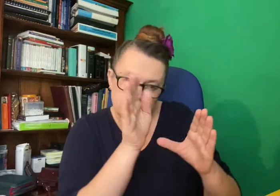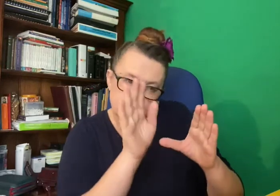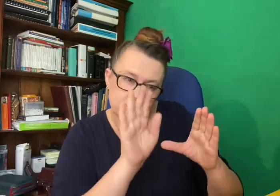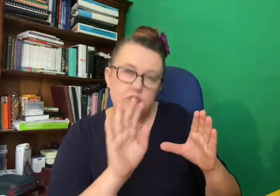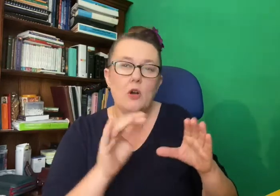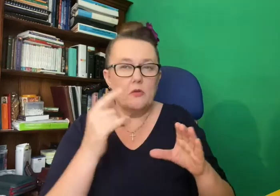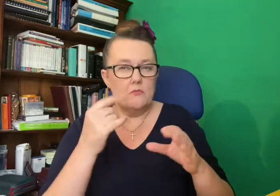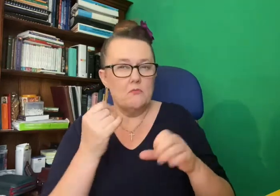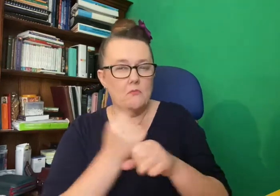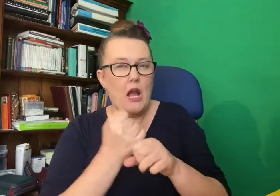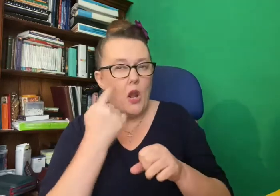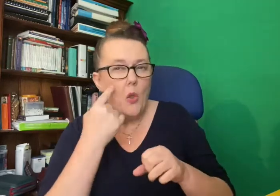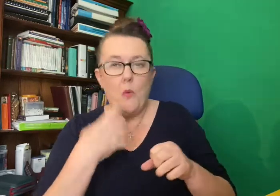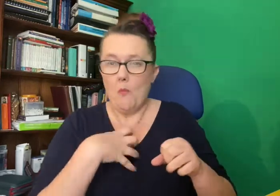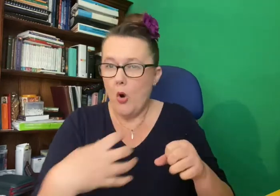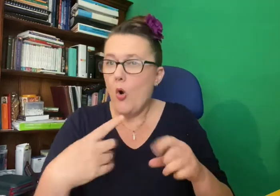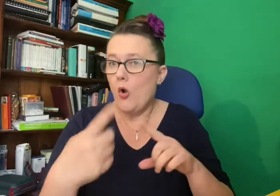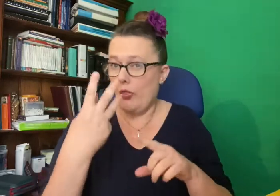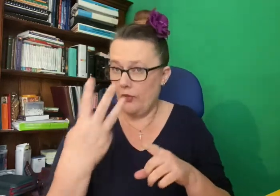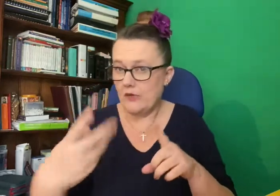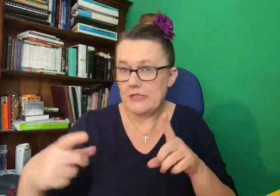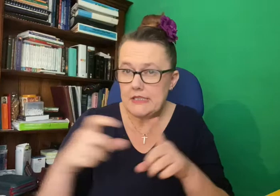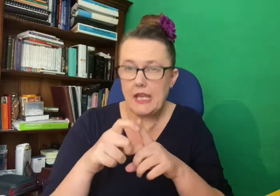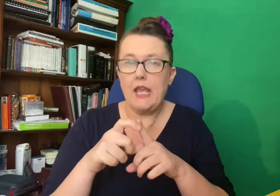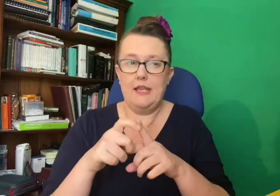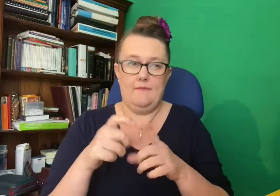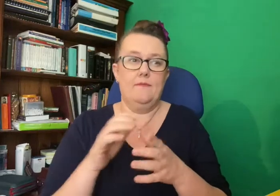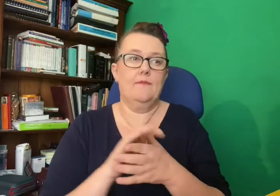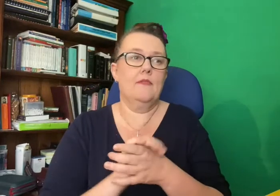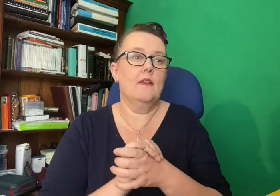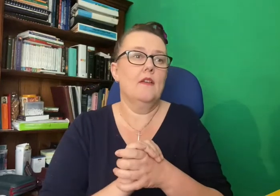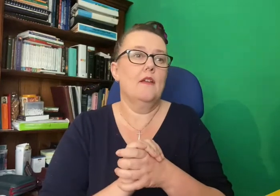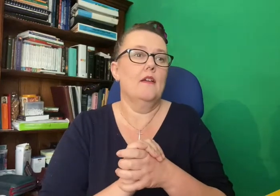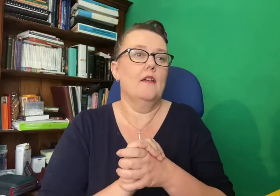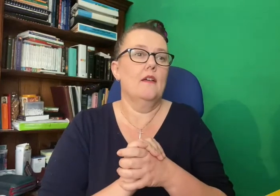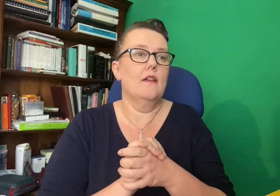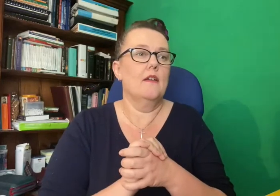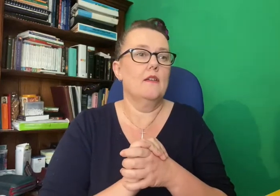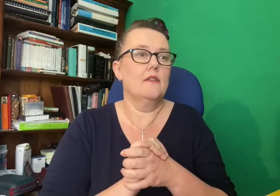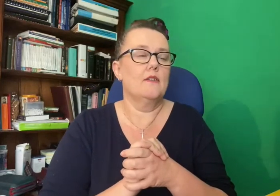shadows to make the circle look more 3D.